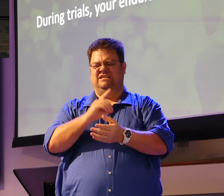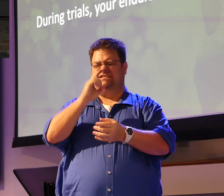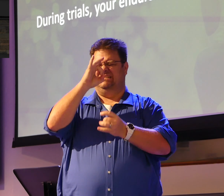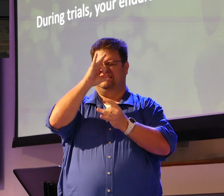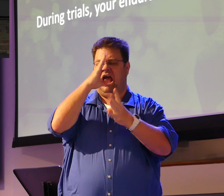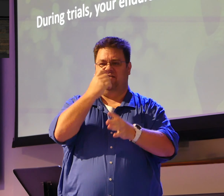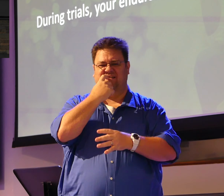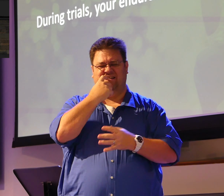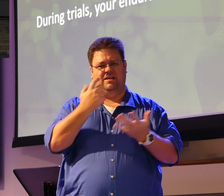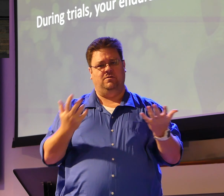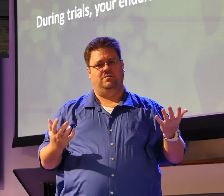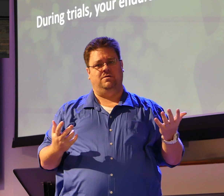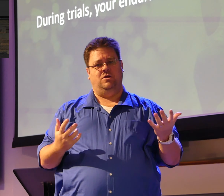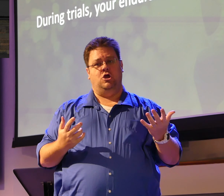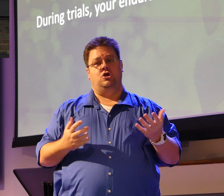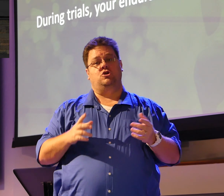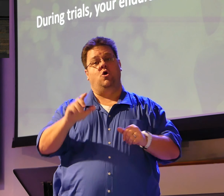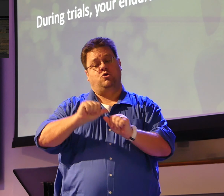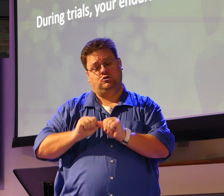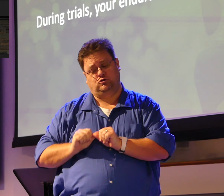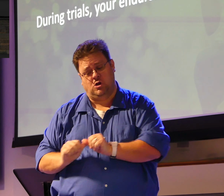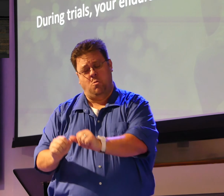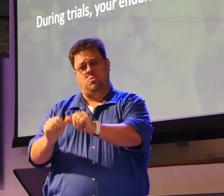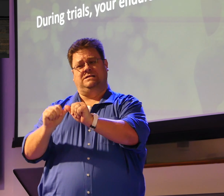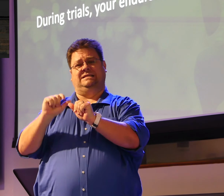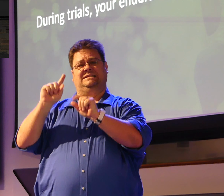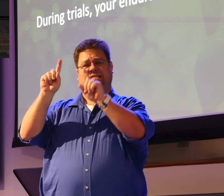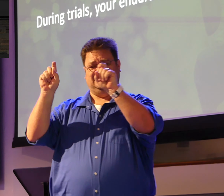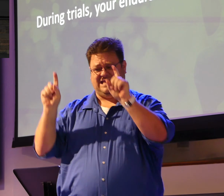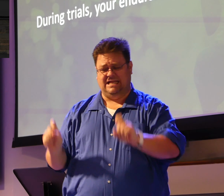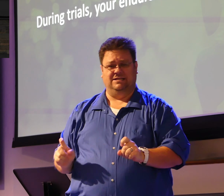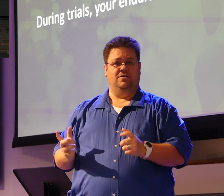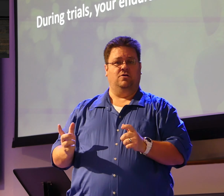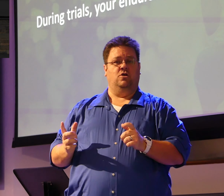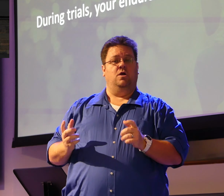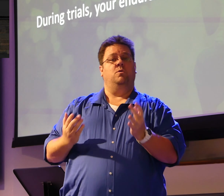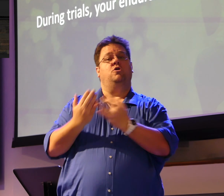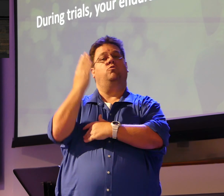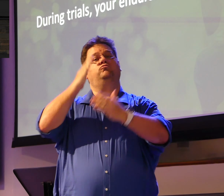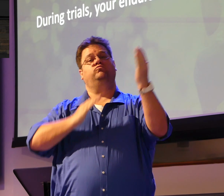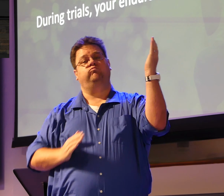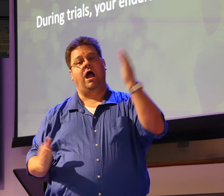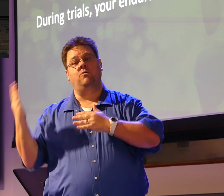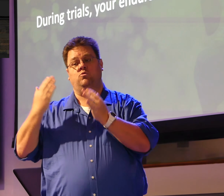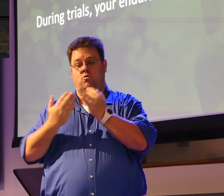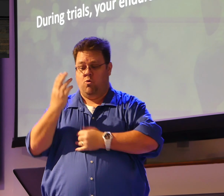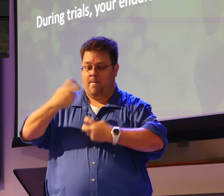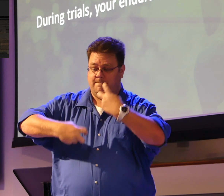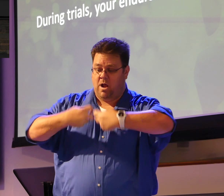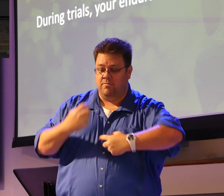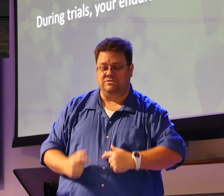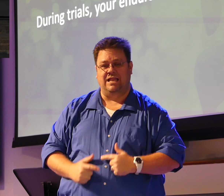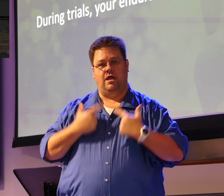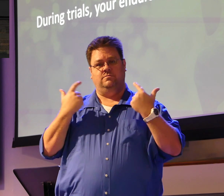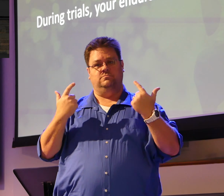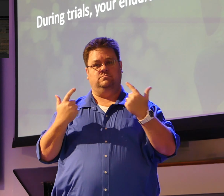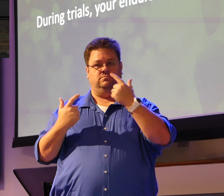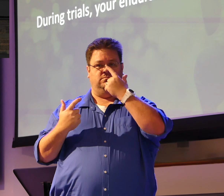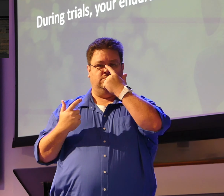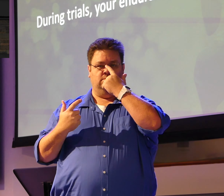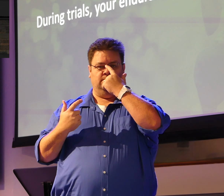i mean it was horrible your endurance is tested man well when we go through trials and we go through